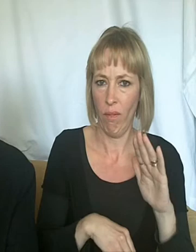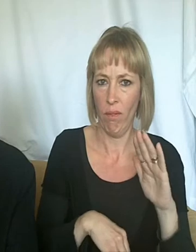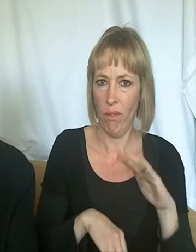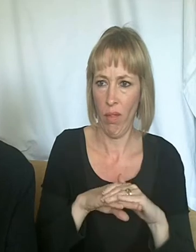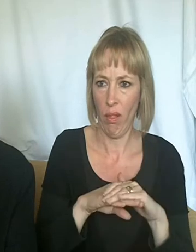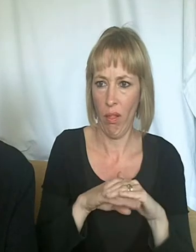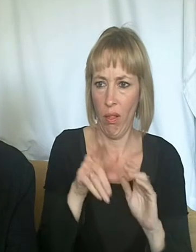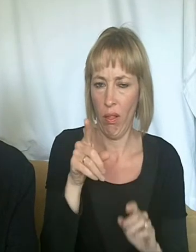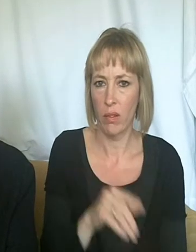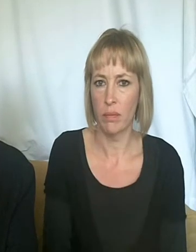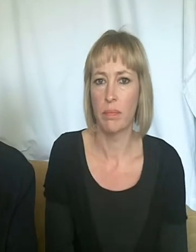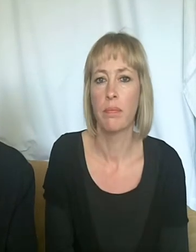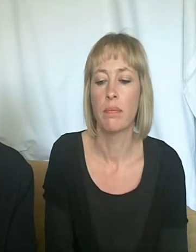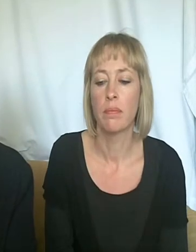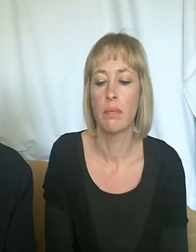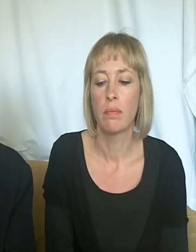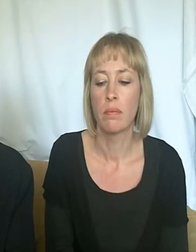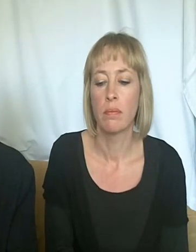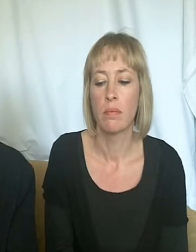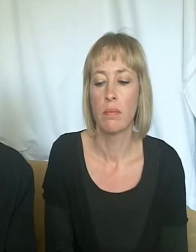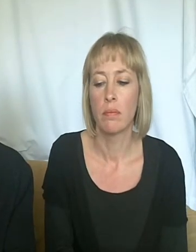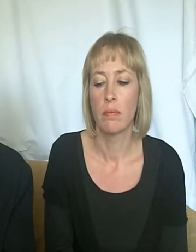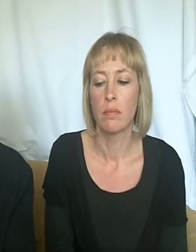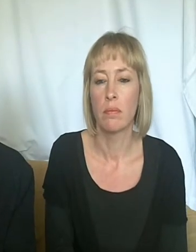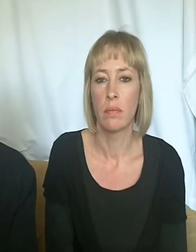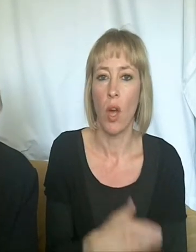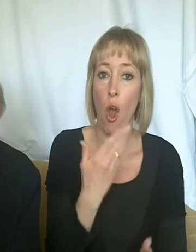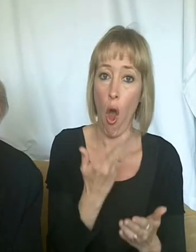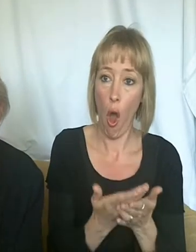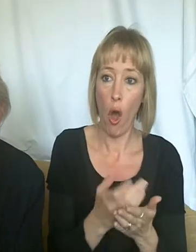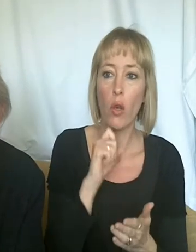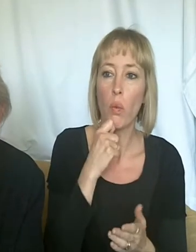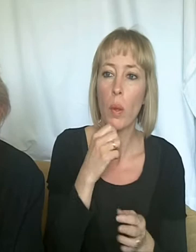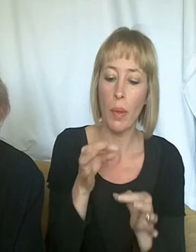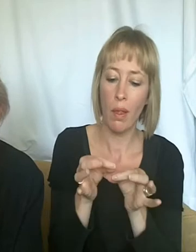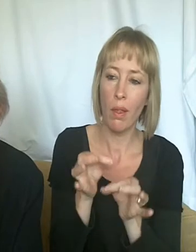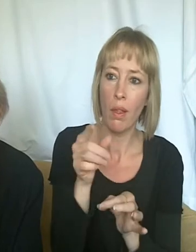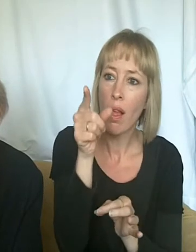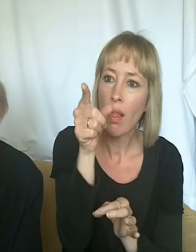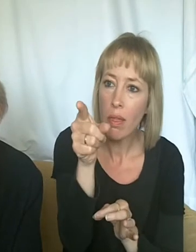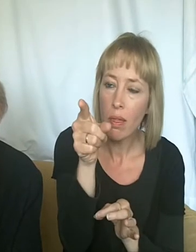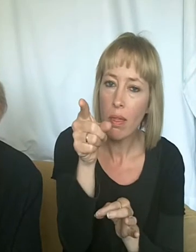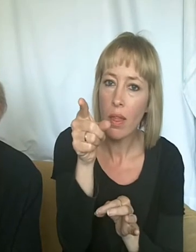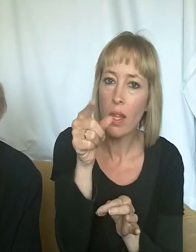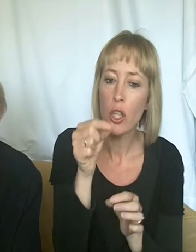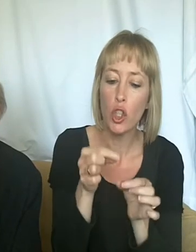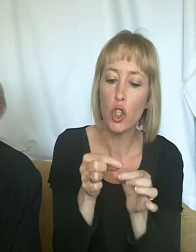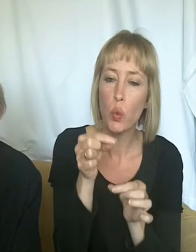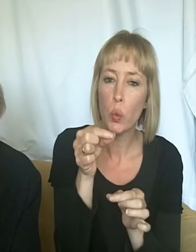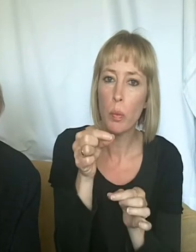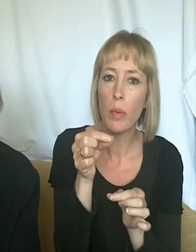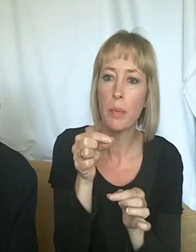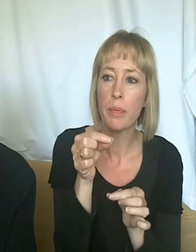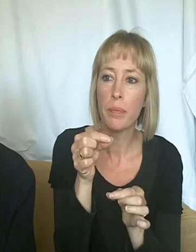the cartomizer? Well, on each cartomizer there is a tiny little plastic